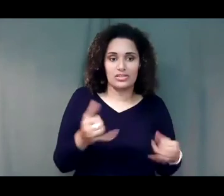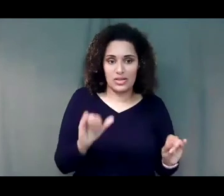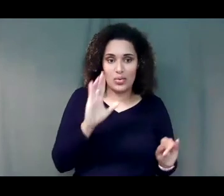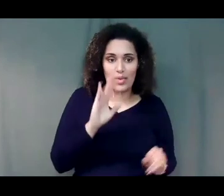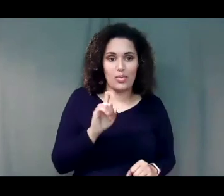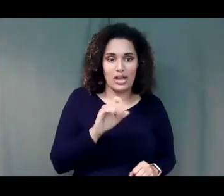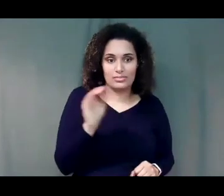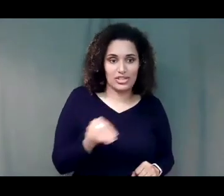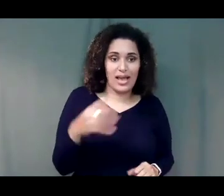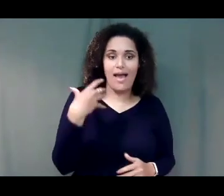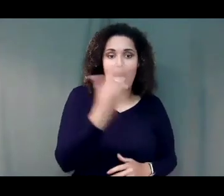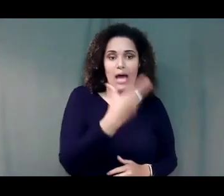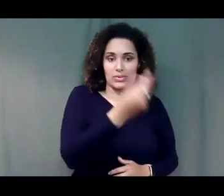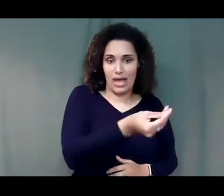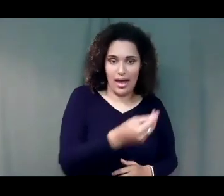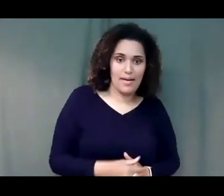100% outside.